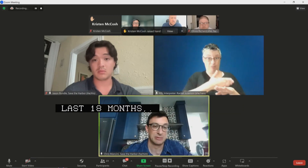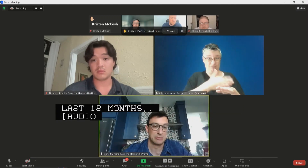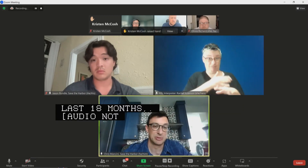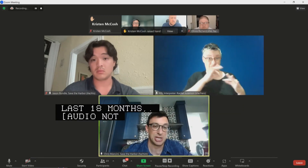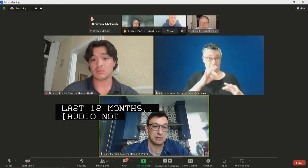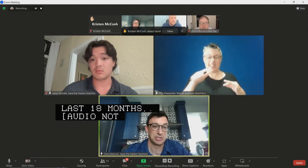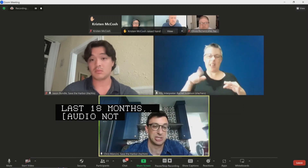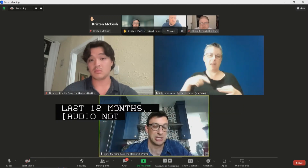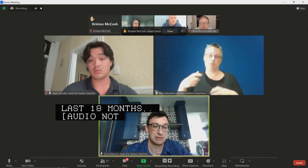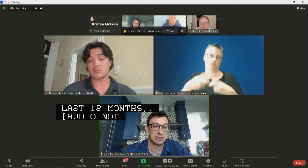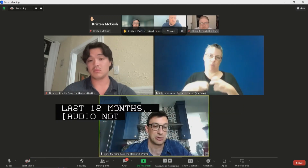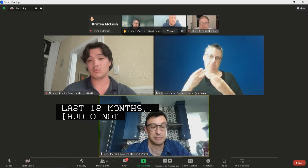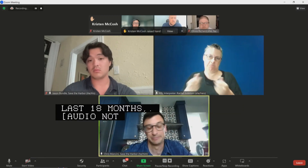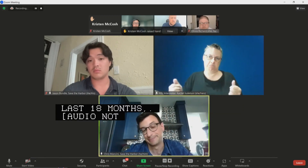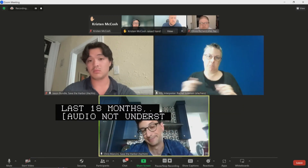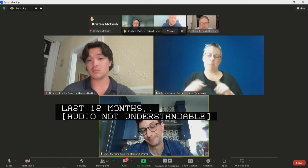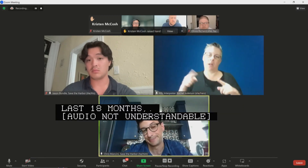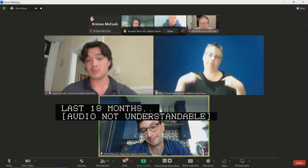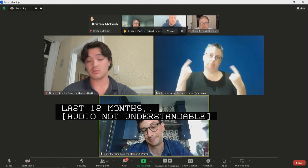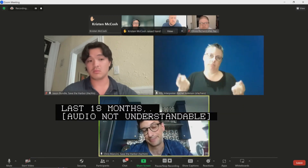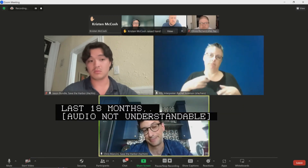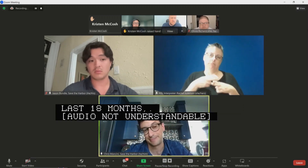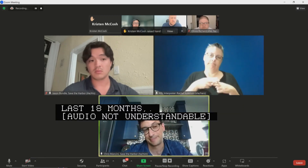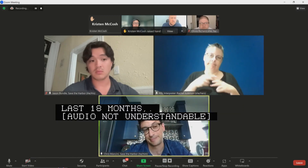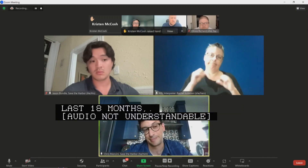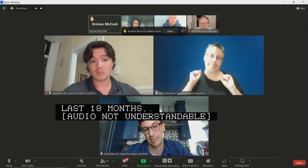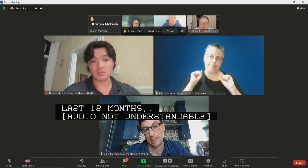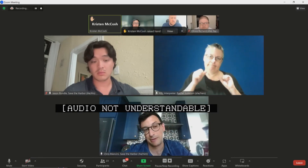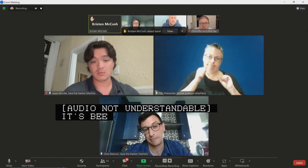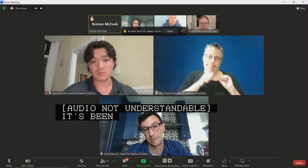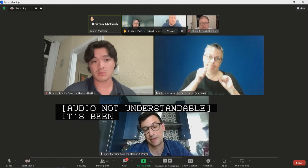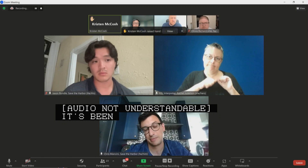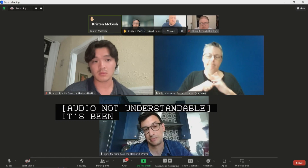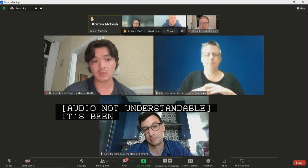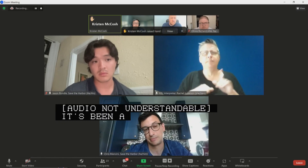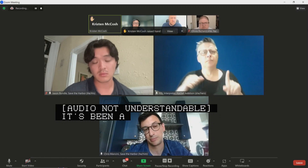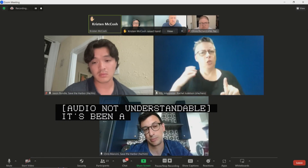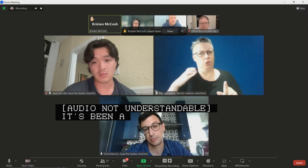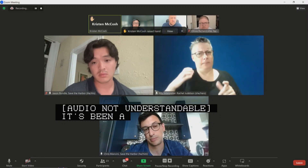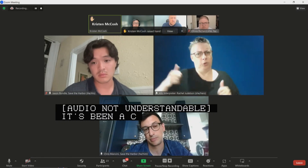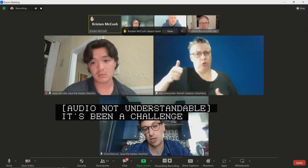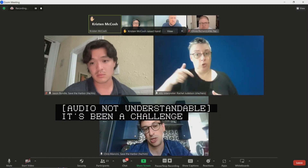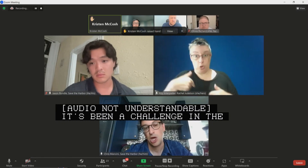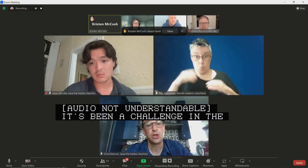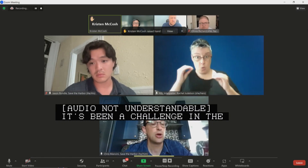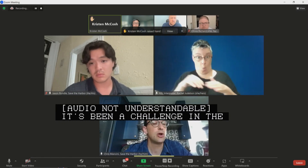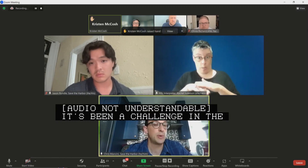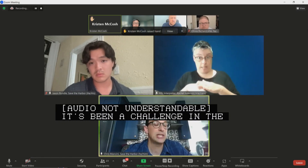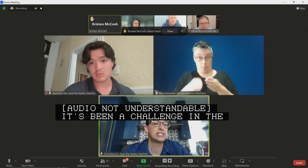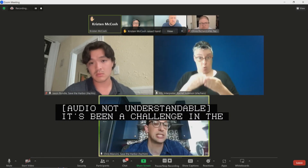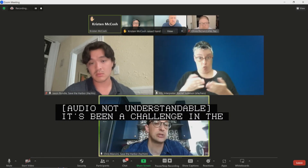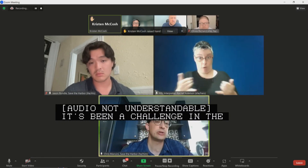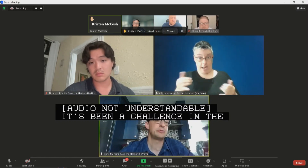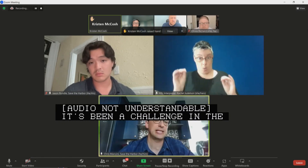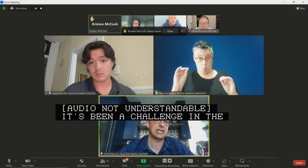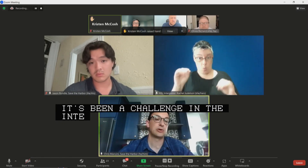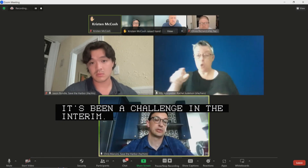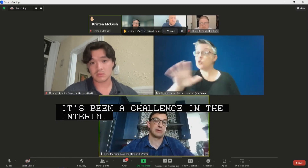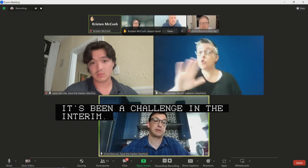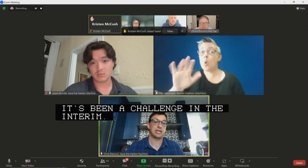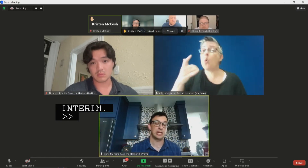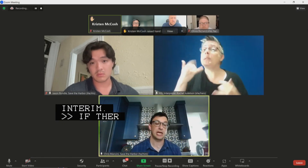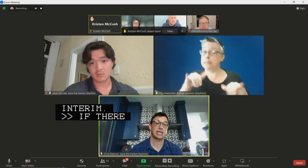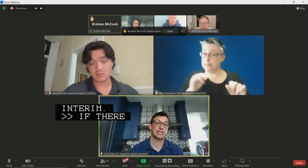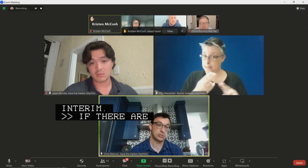been a challenge in the interim. So is there no accessible boat right now? No, we still use Bay State